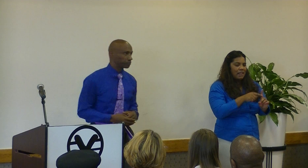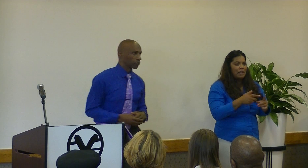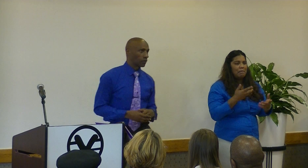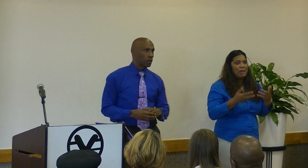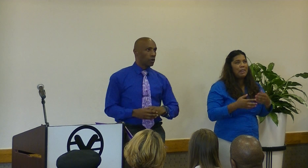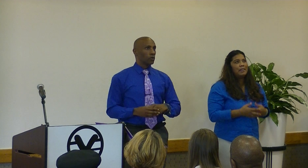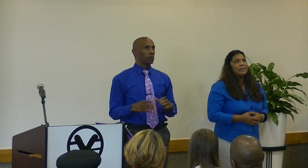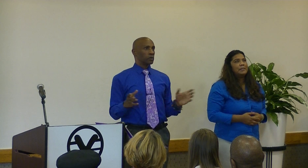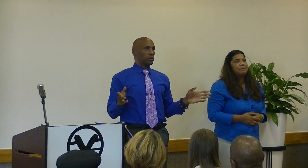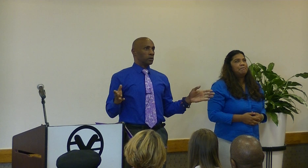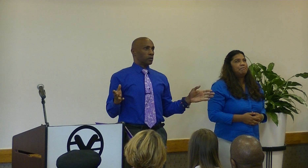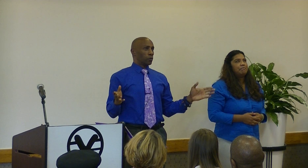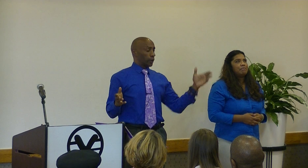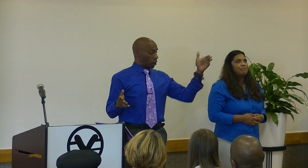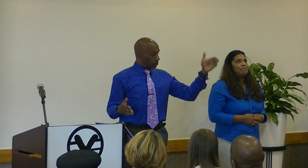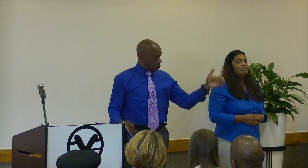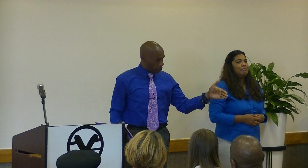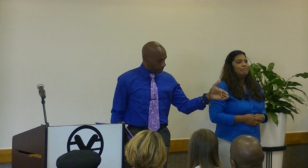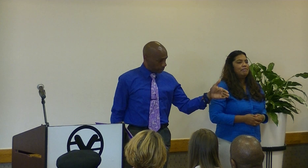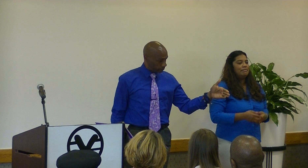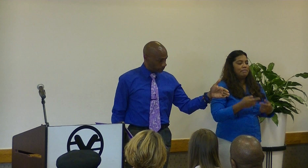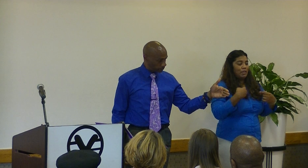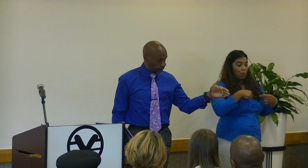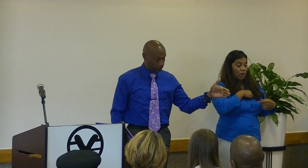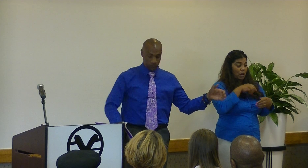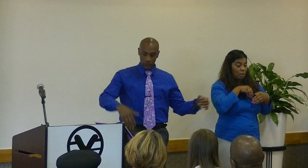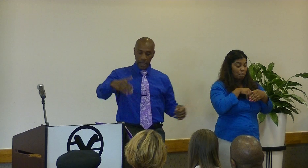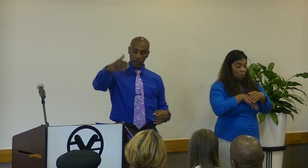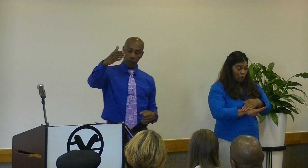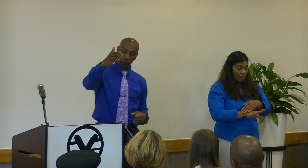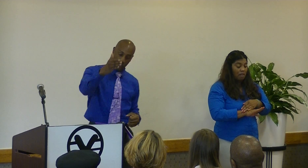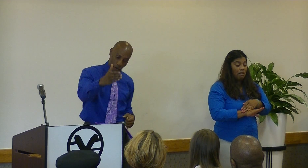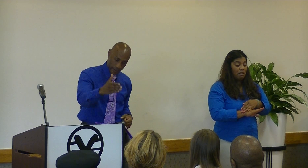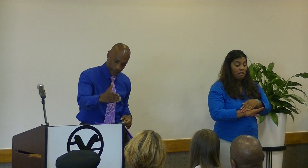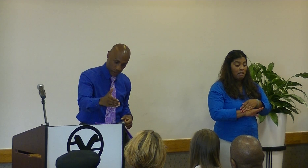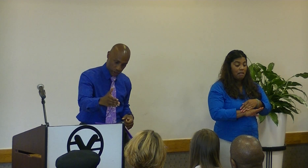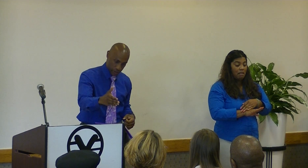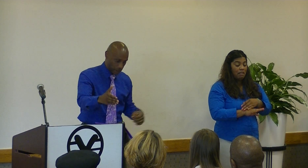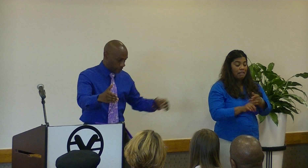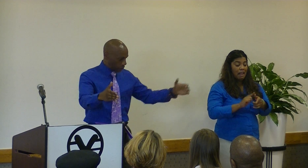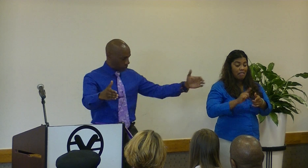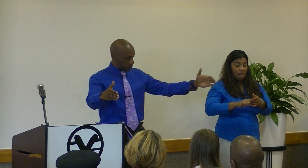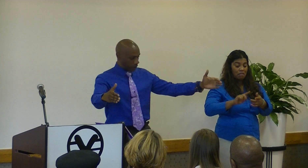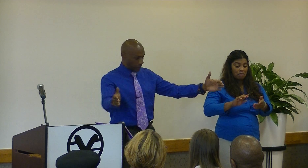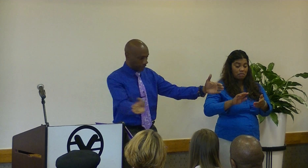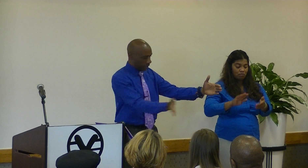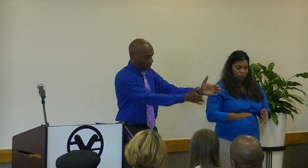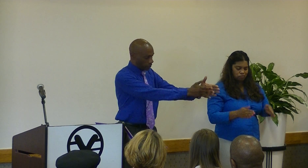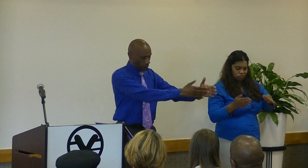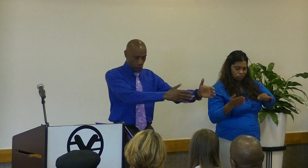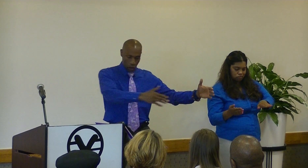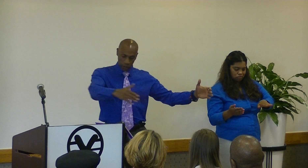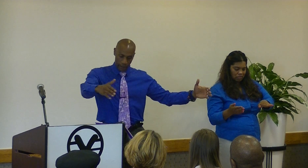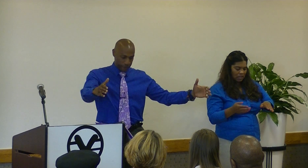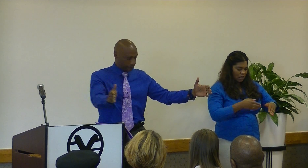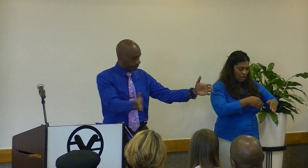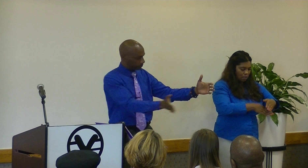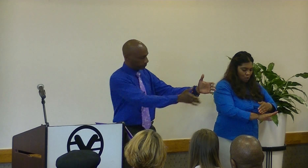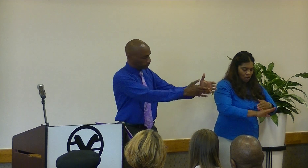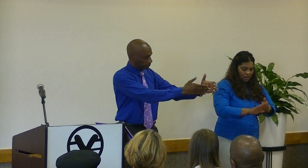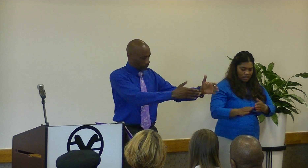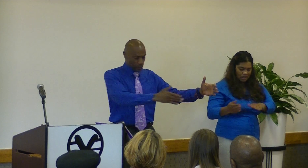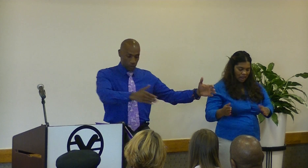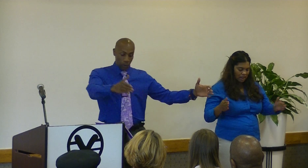point we are born and when we transition, there's this period in here that we call